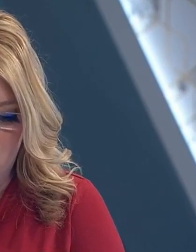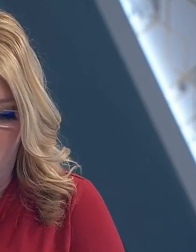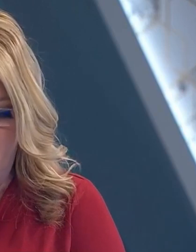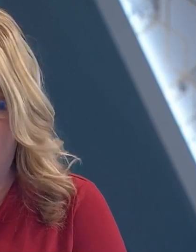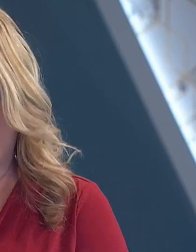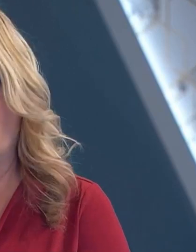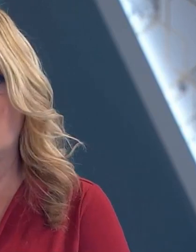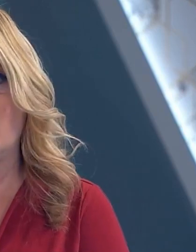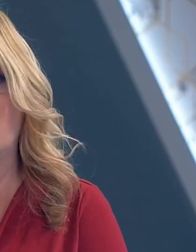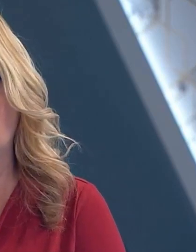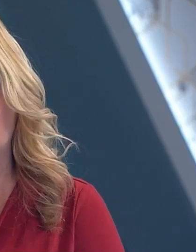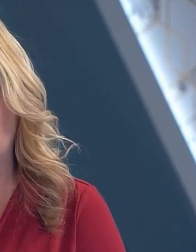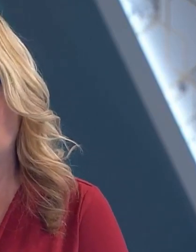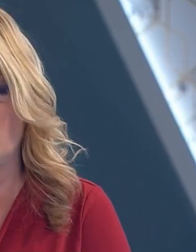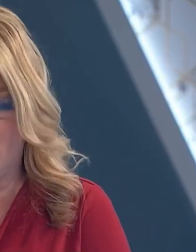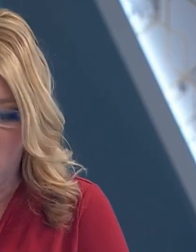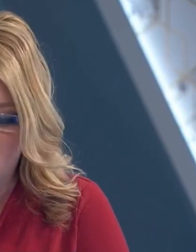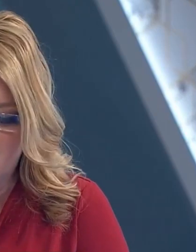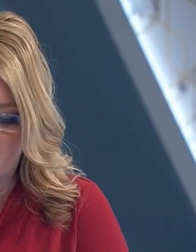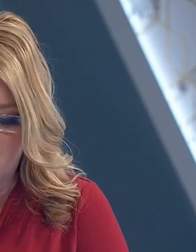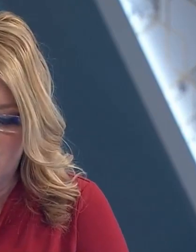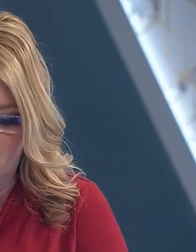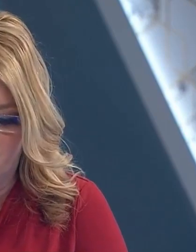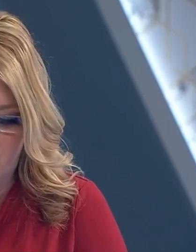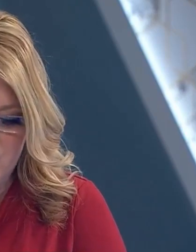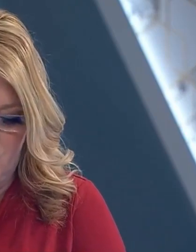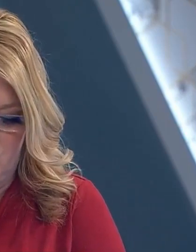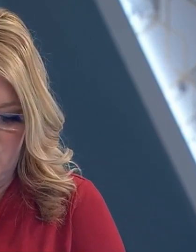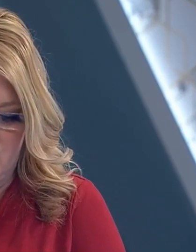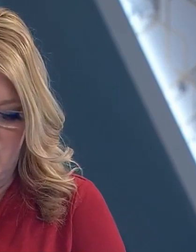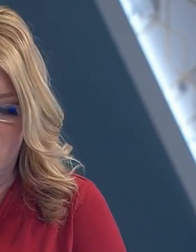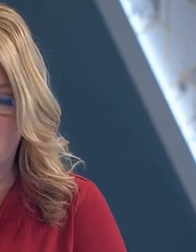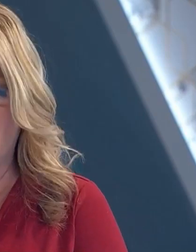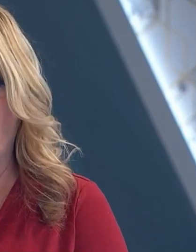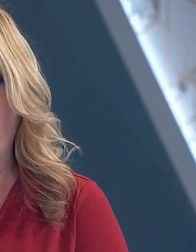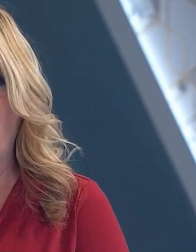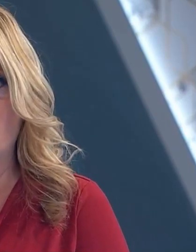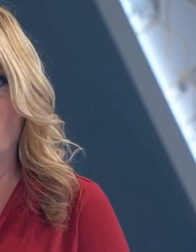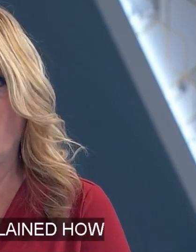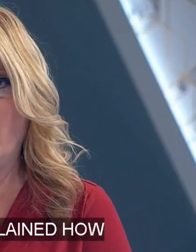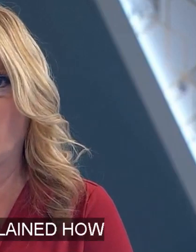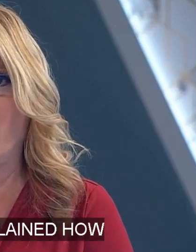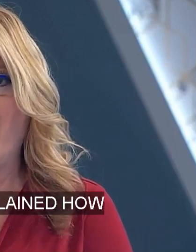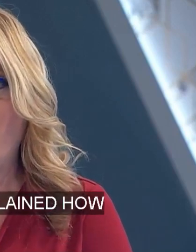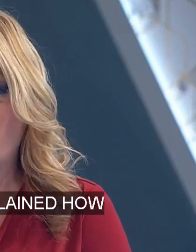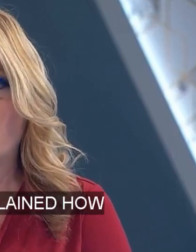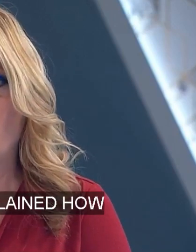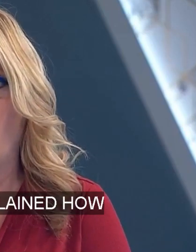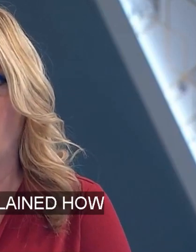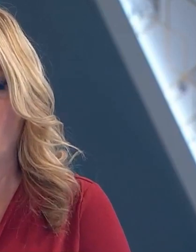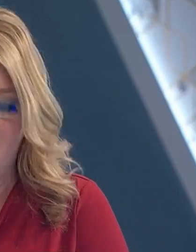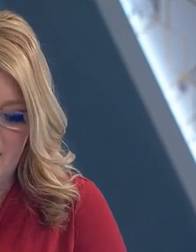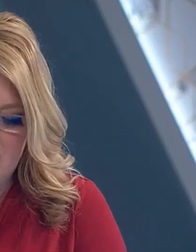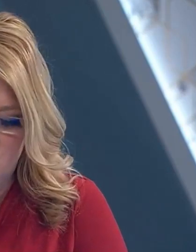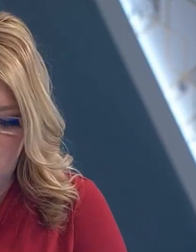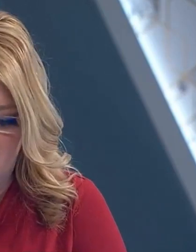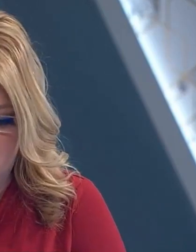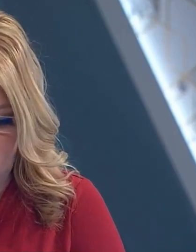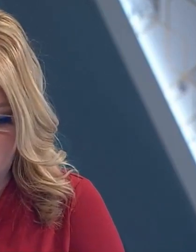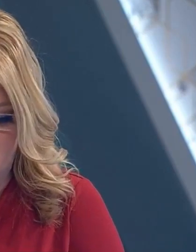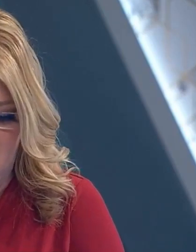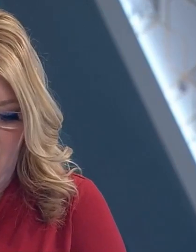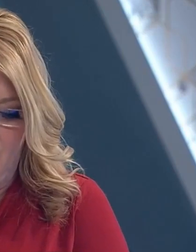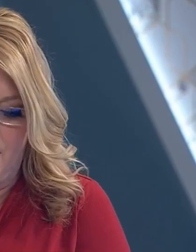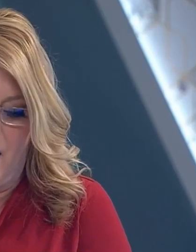also explained how testing is changing to conserve resources, and she explained how not everyone needs to